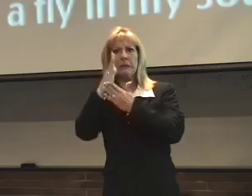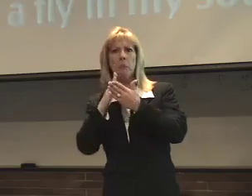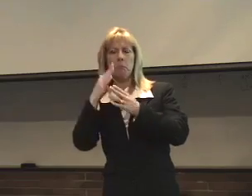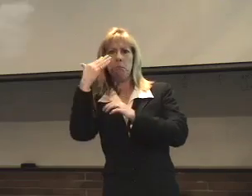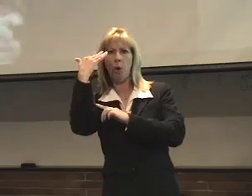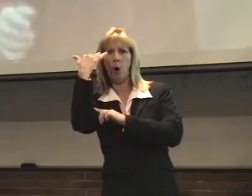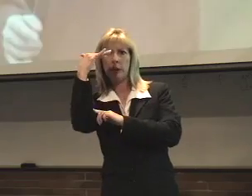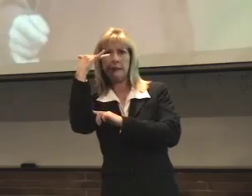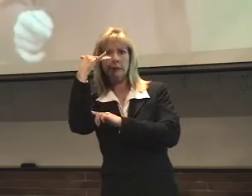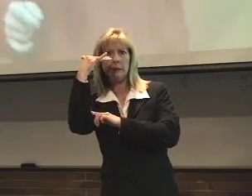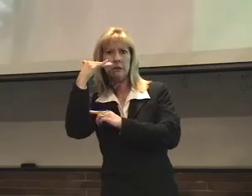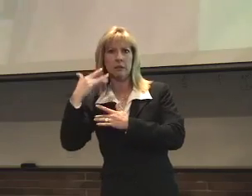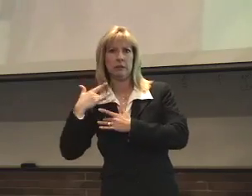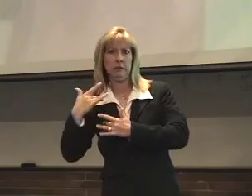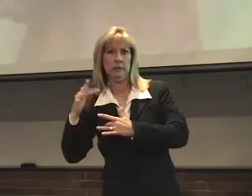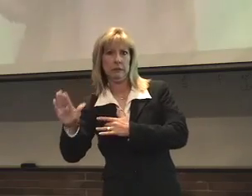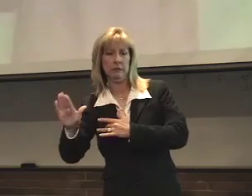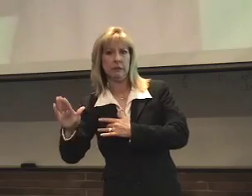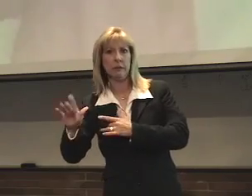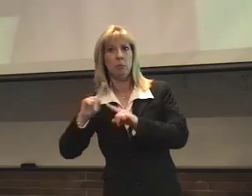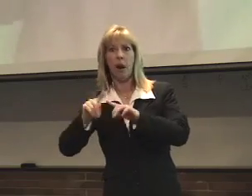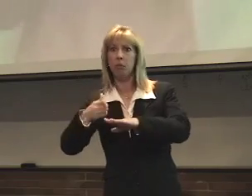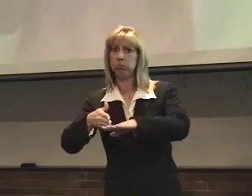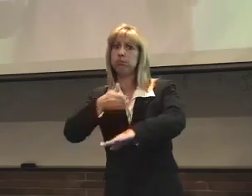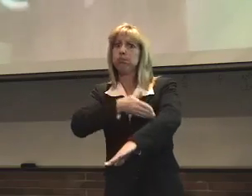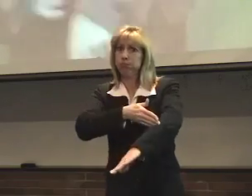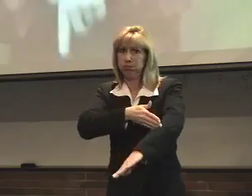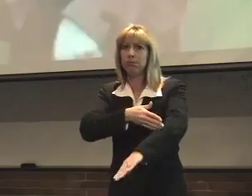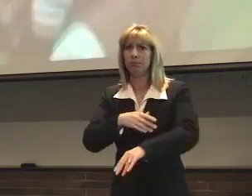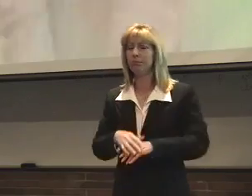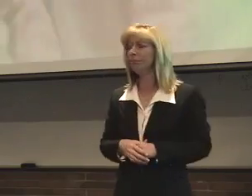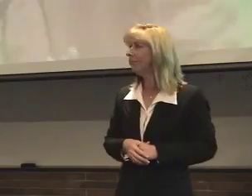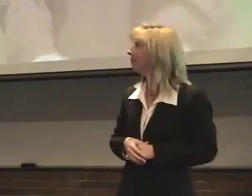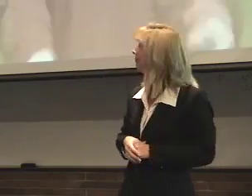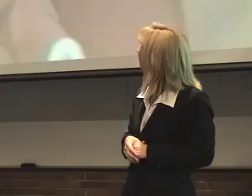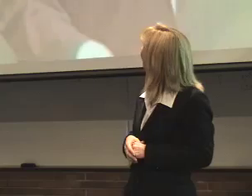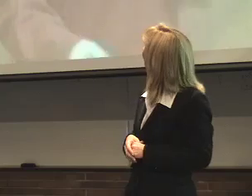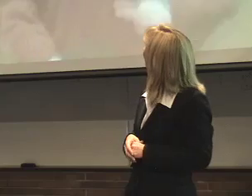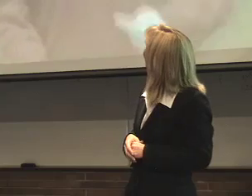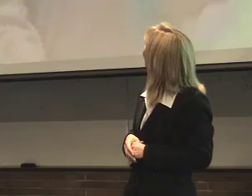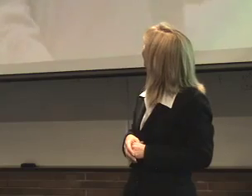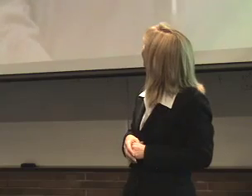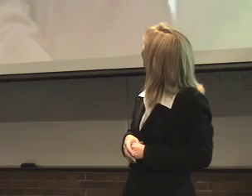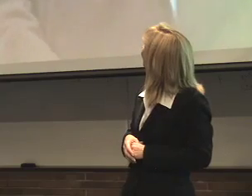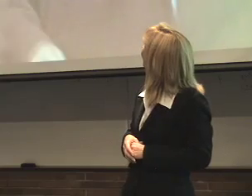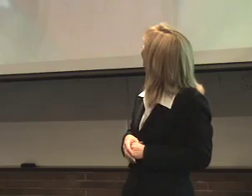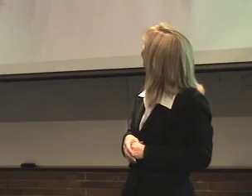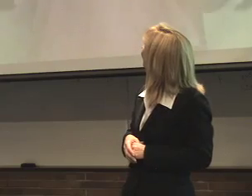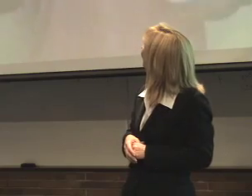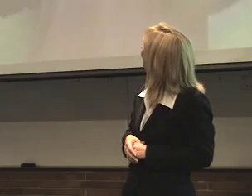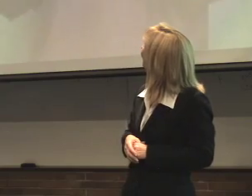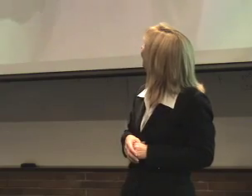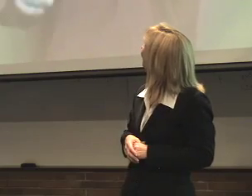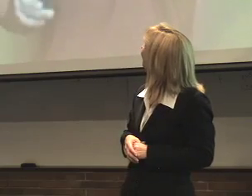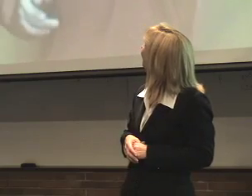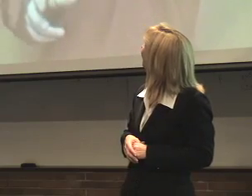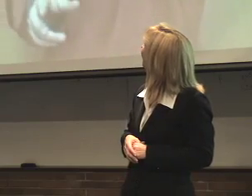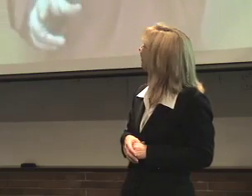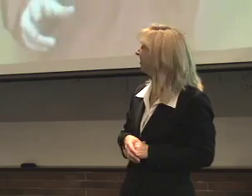better. Ugh, yeah. Ugh, my God. There's a fly in my soup. It's in my mouth. The bug.